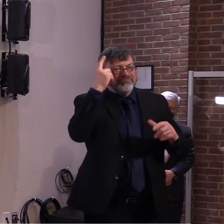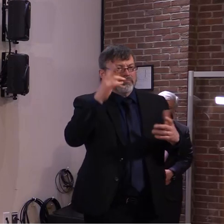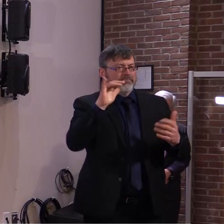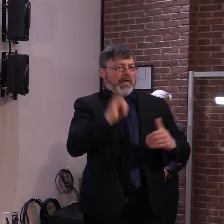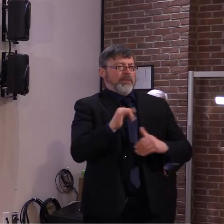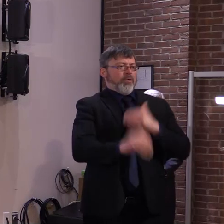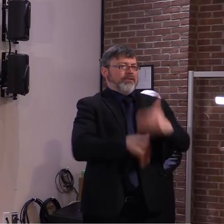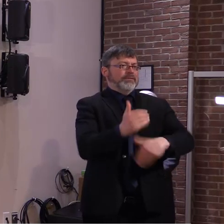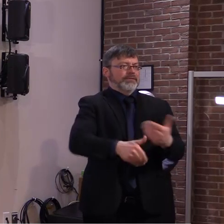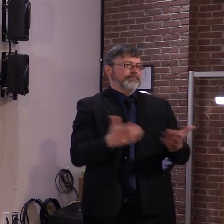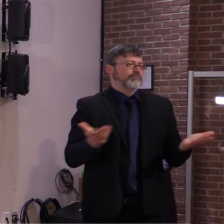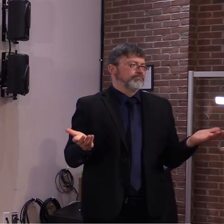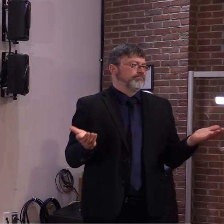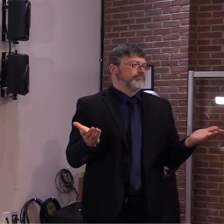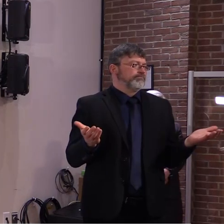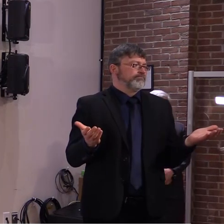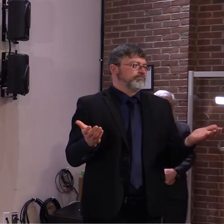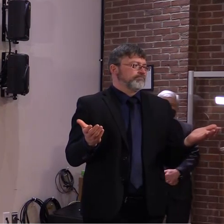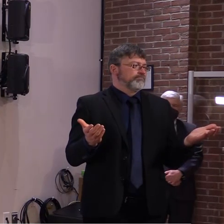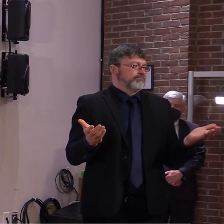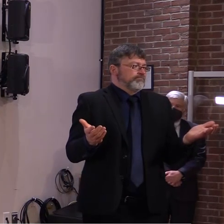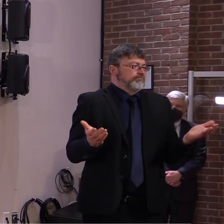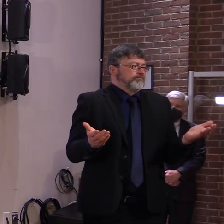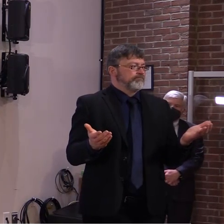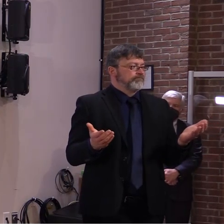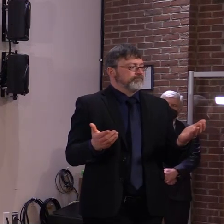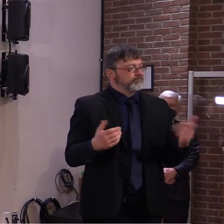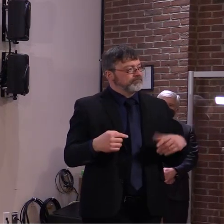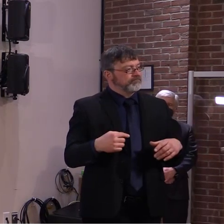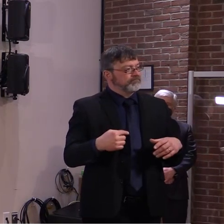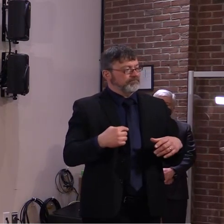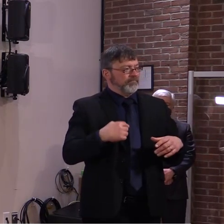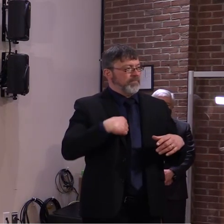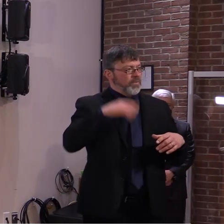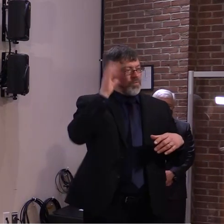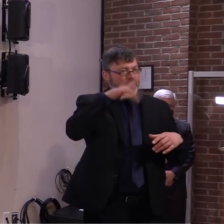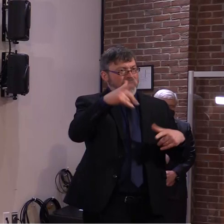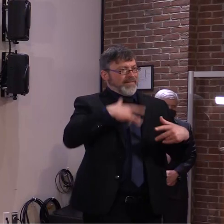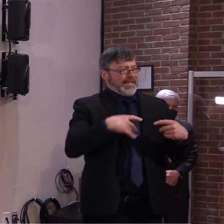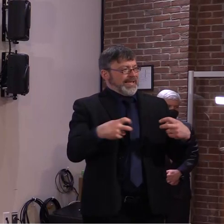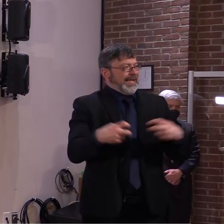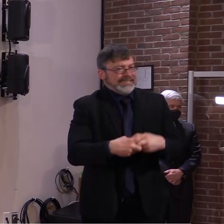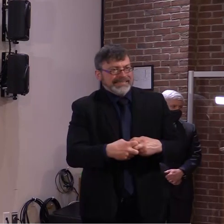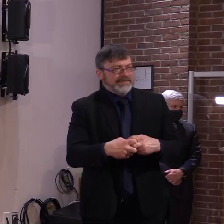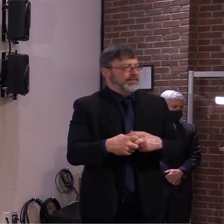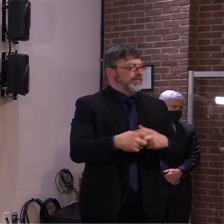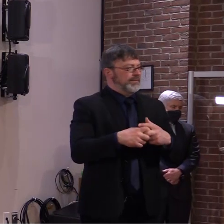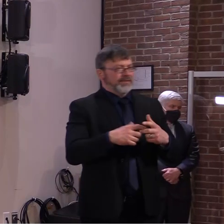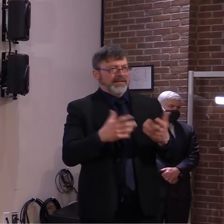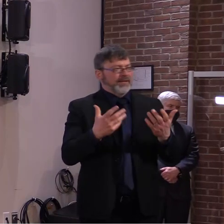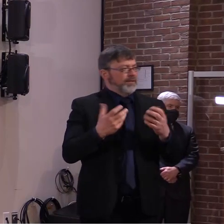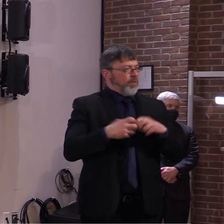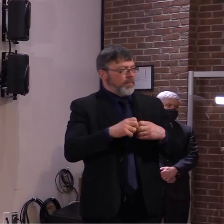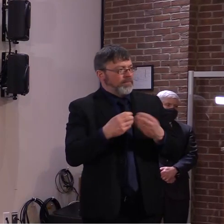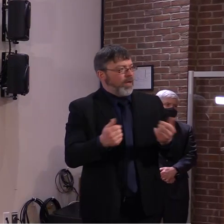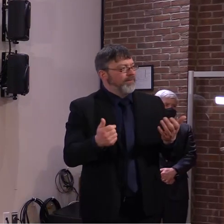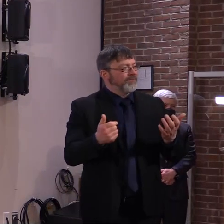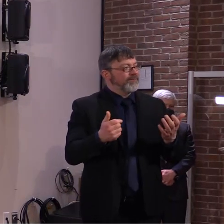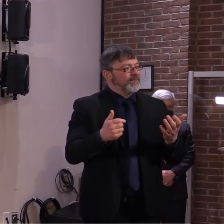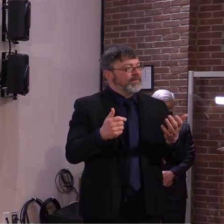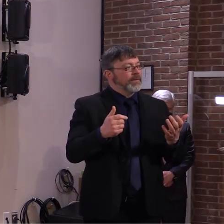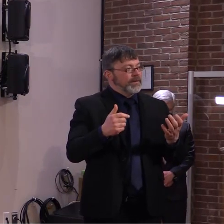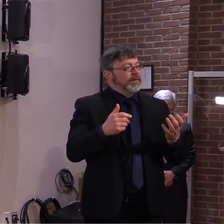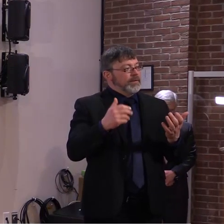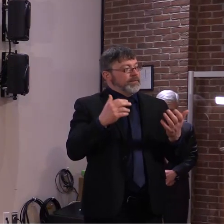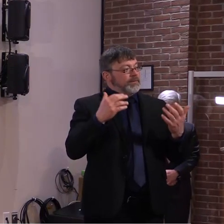appreciate what they've been going through. But this is the time to have some courage and stand up and do what you know